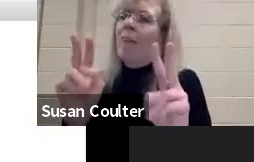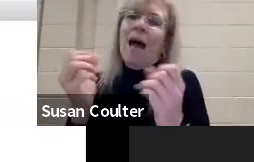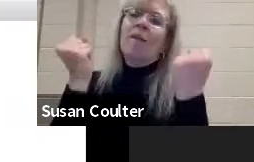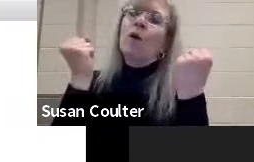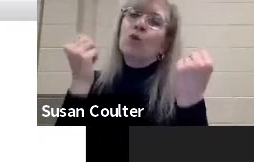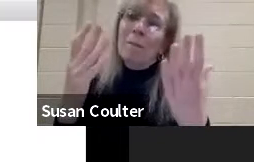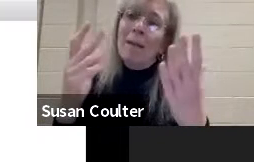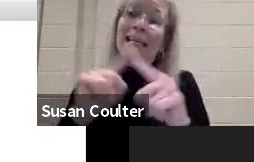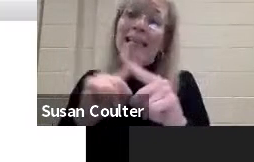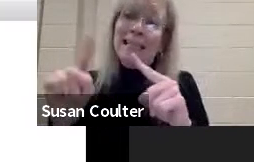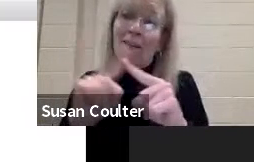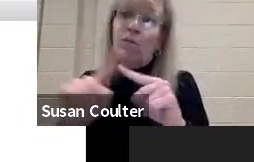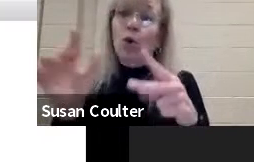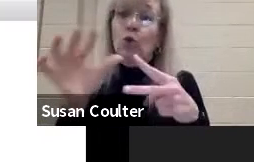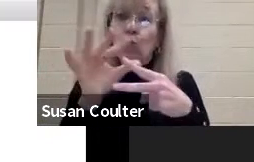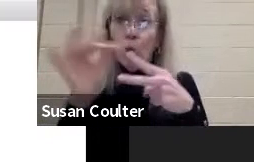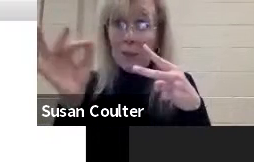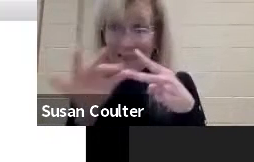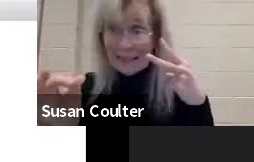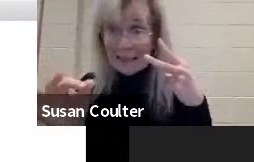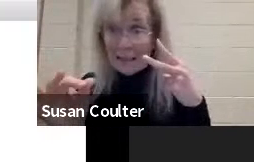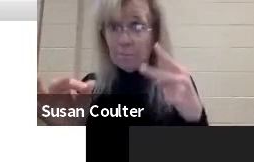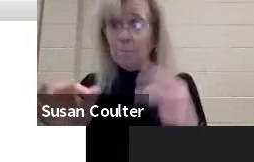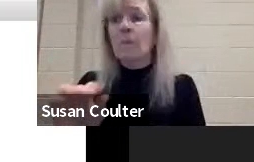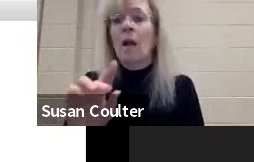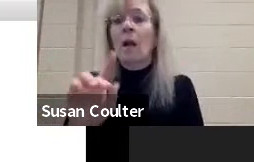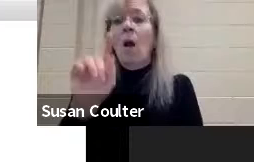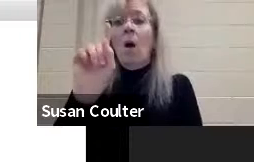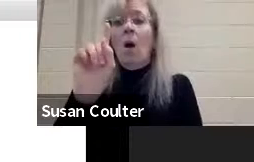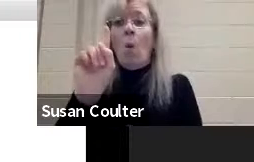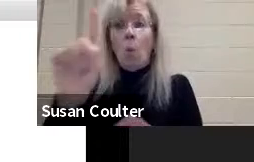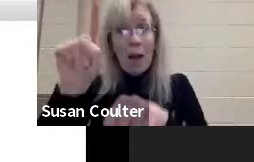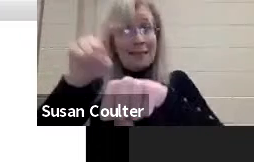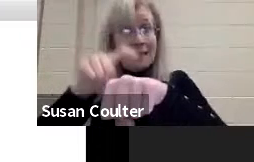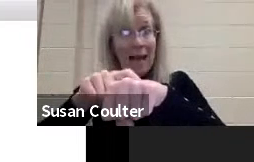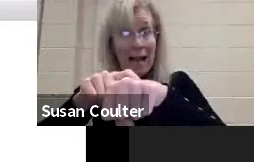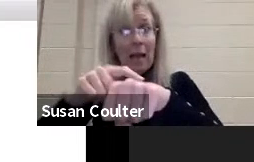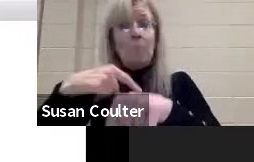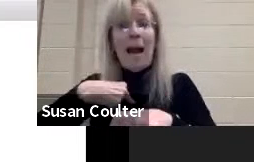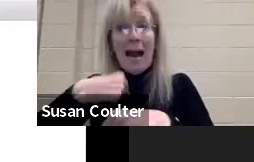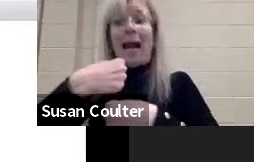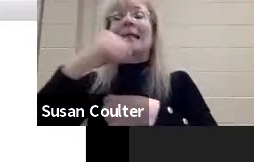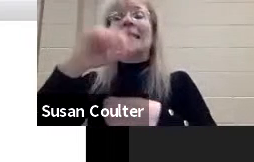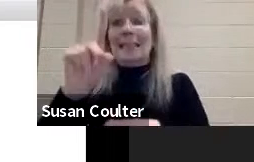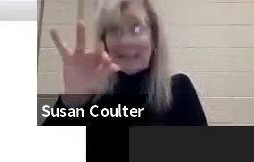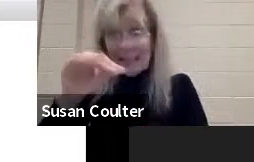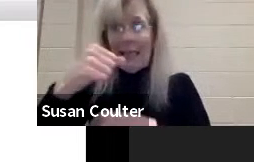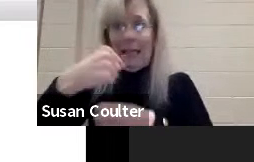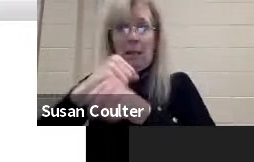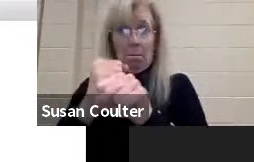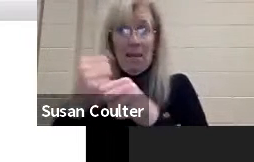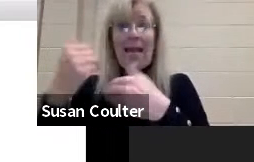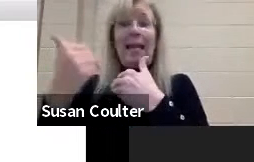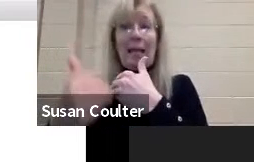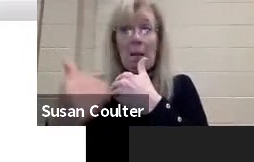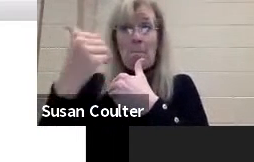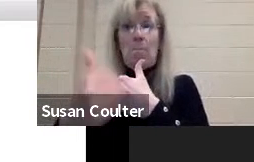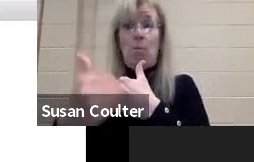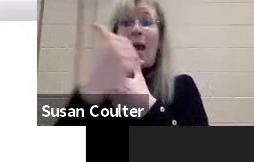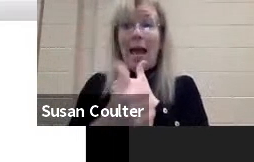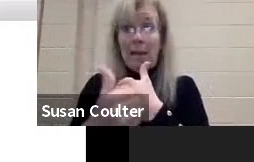look online, there's many different choices. One time I did make